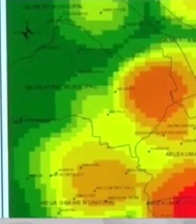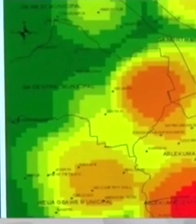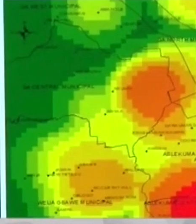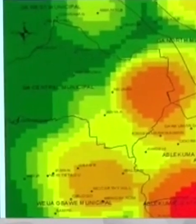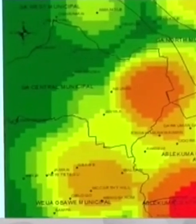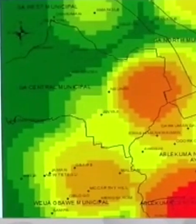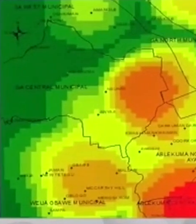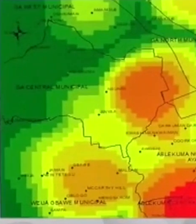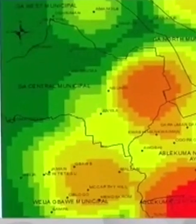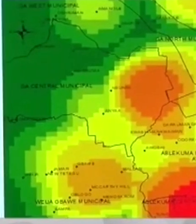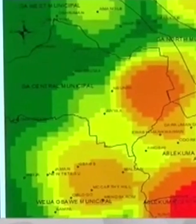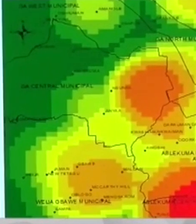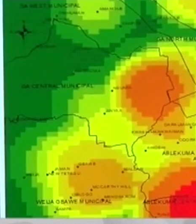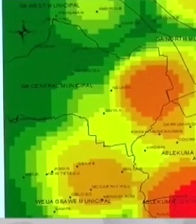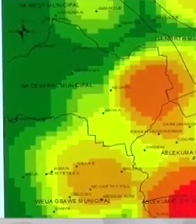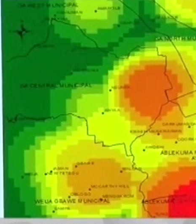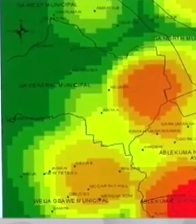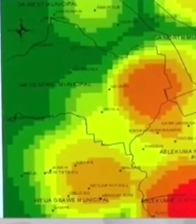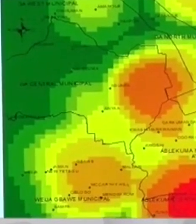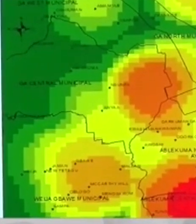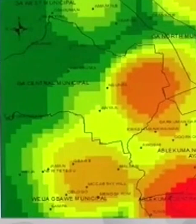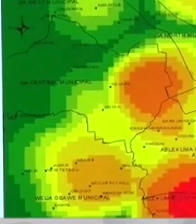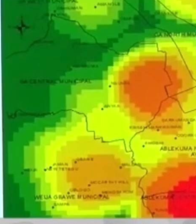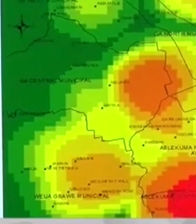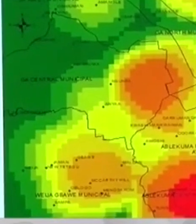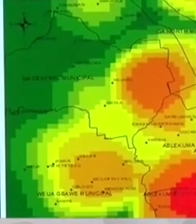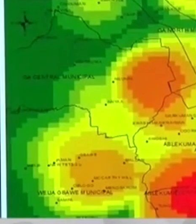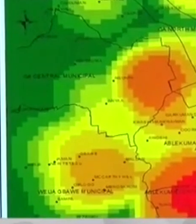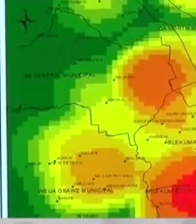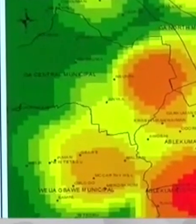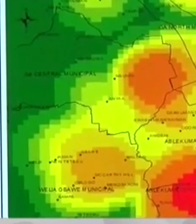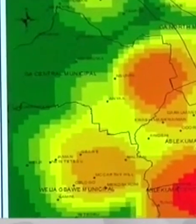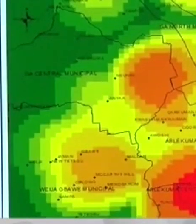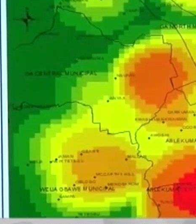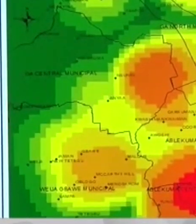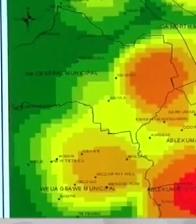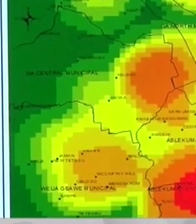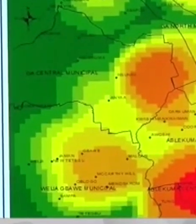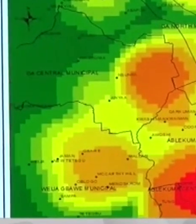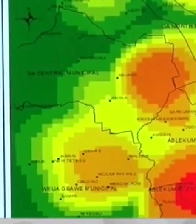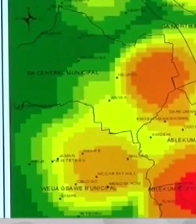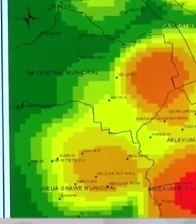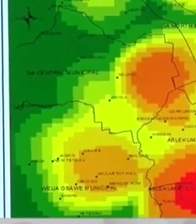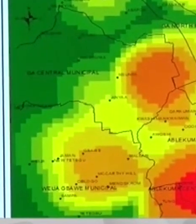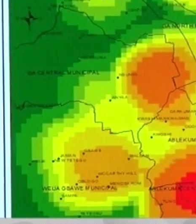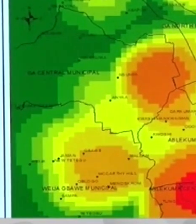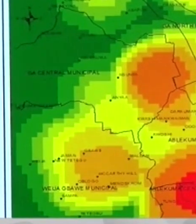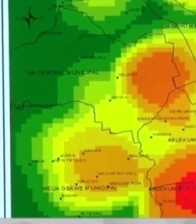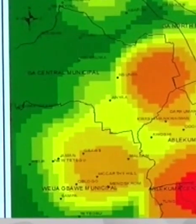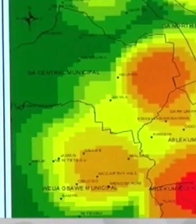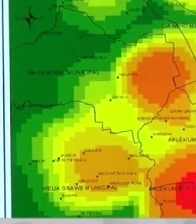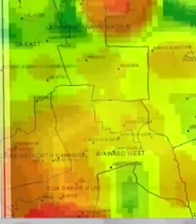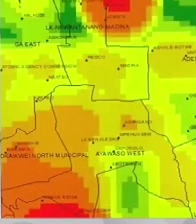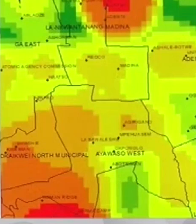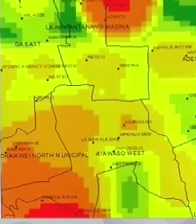down. But you can see that Accra Metro has also dropped to 10, Korle Klote 27, and